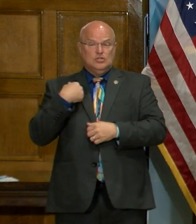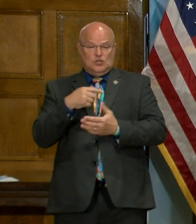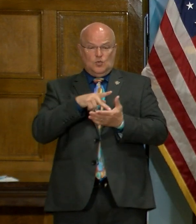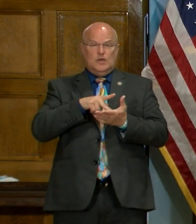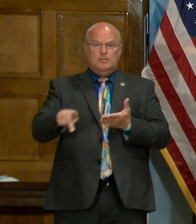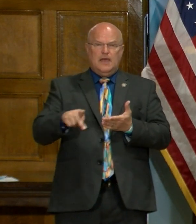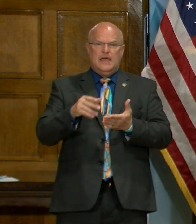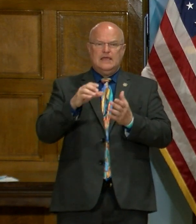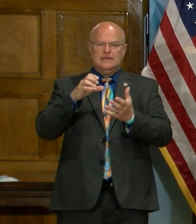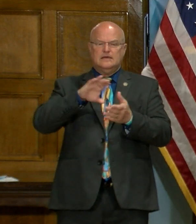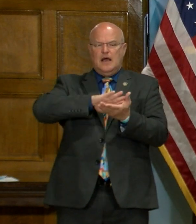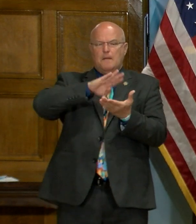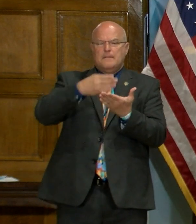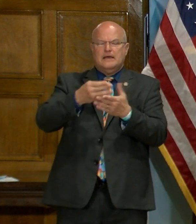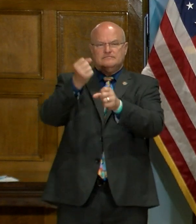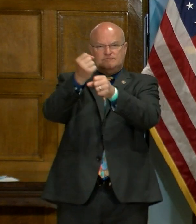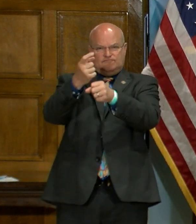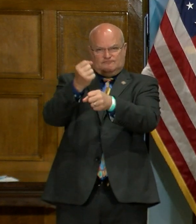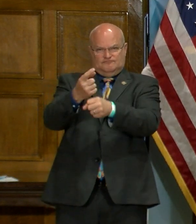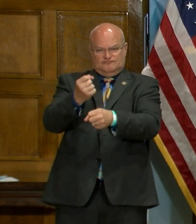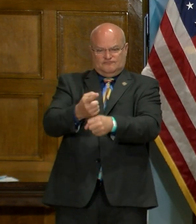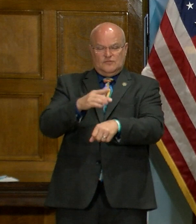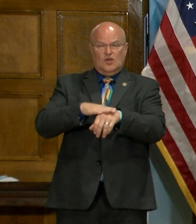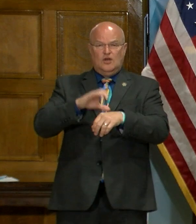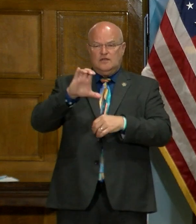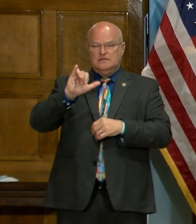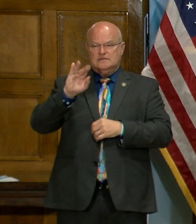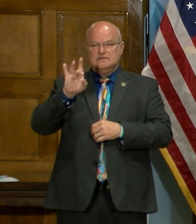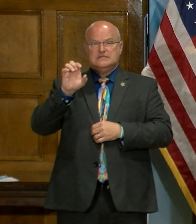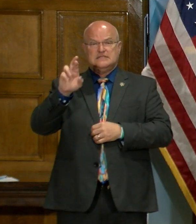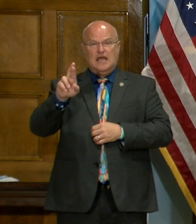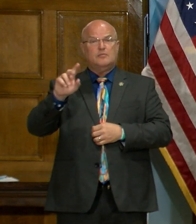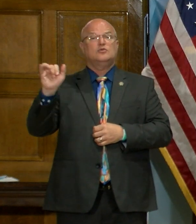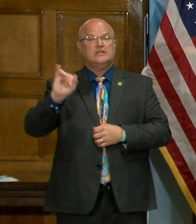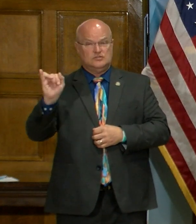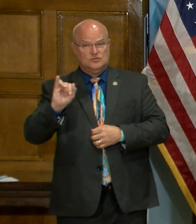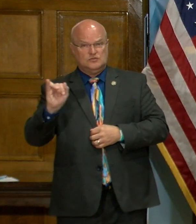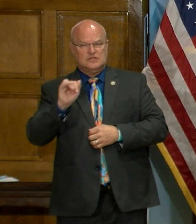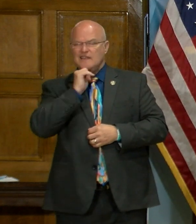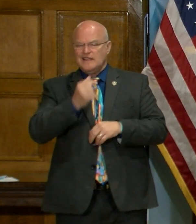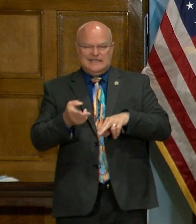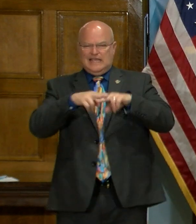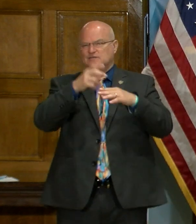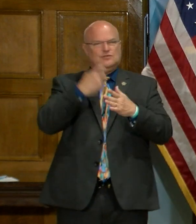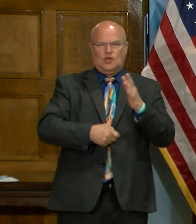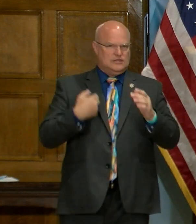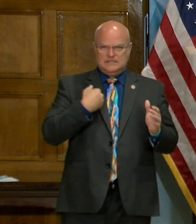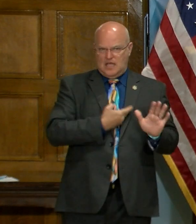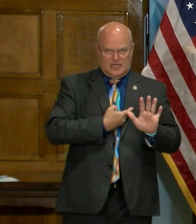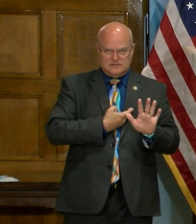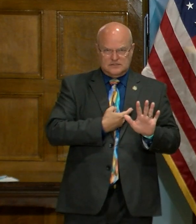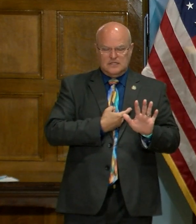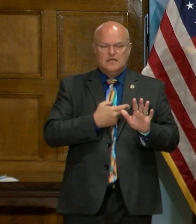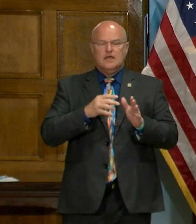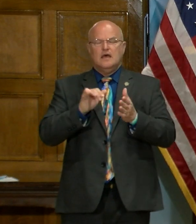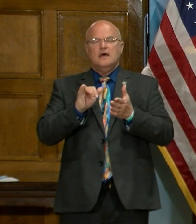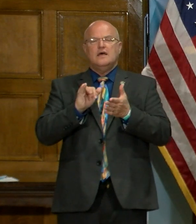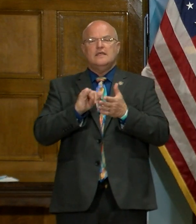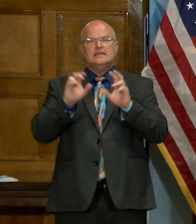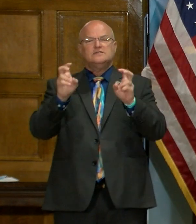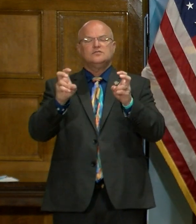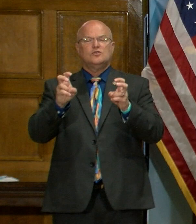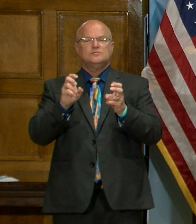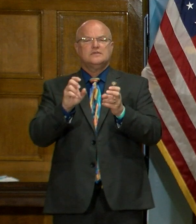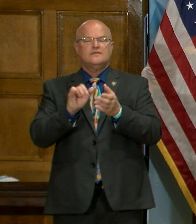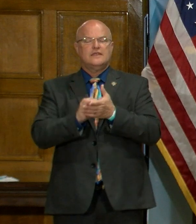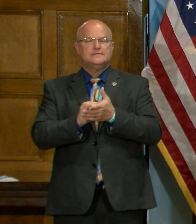pay a fixed amount every year on the cyber insurance, so that is not any extra cost. In